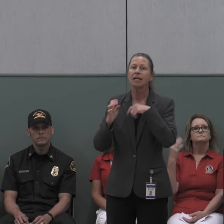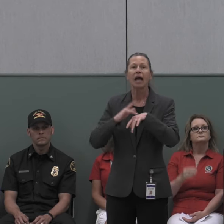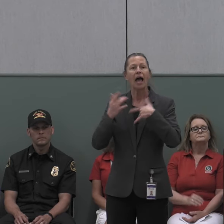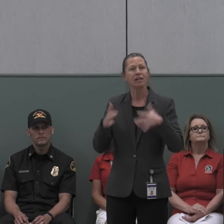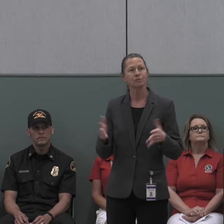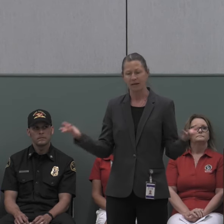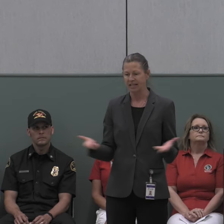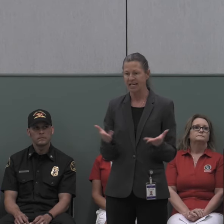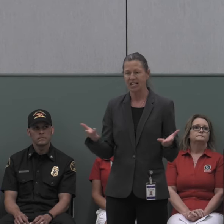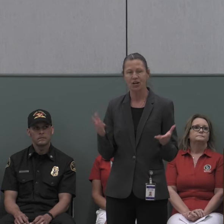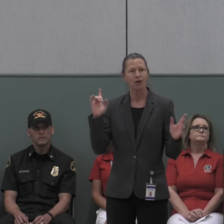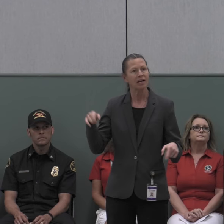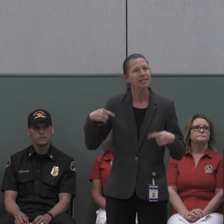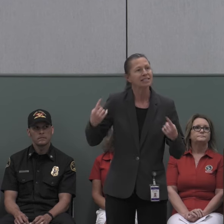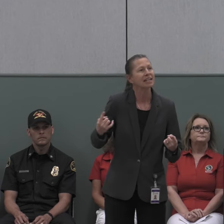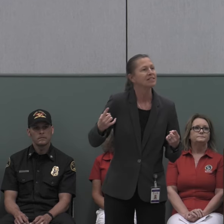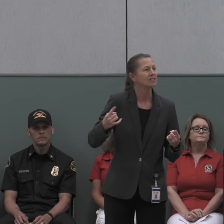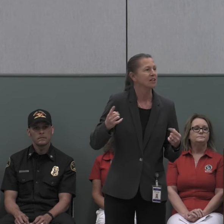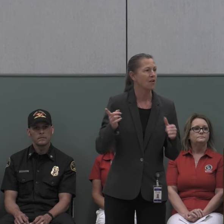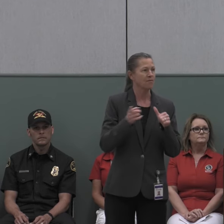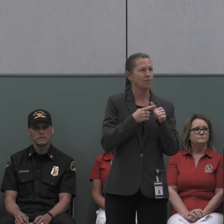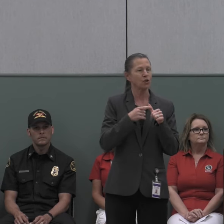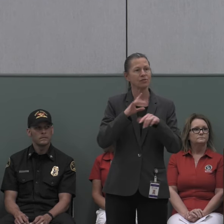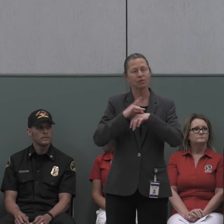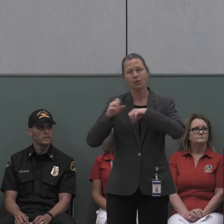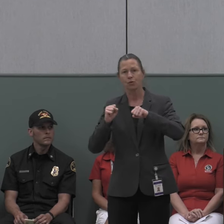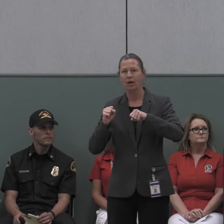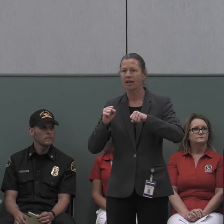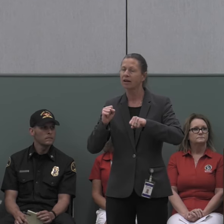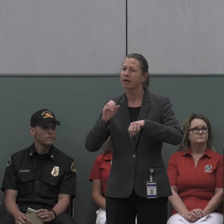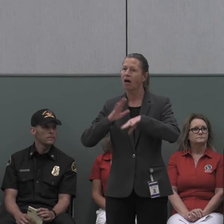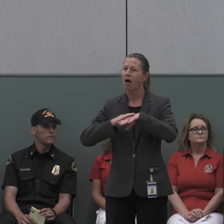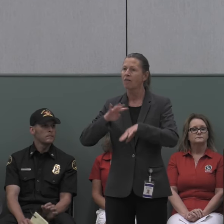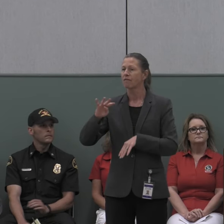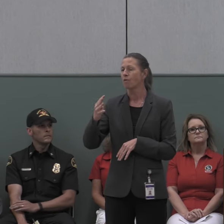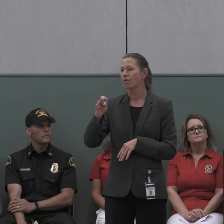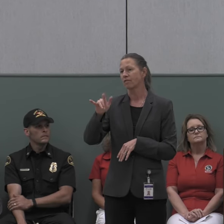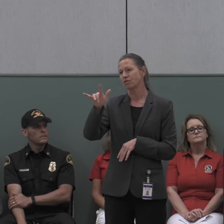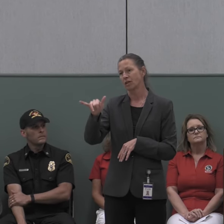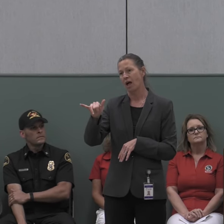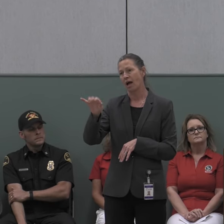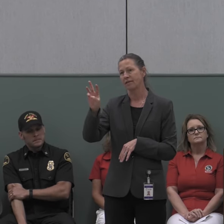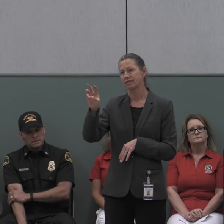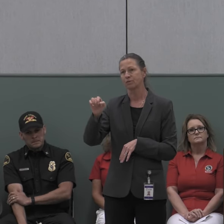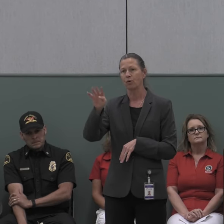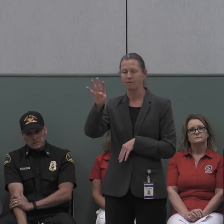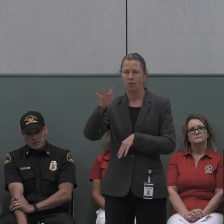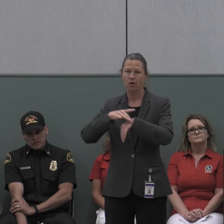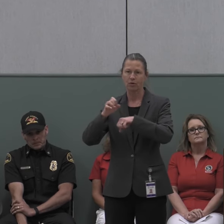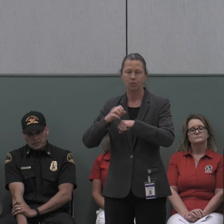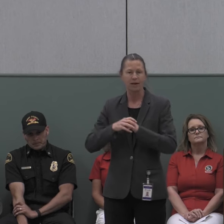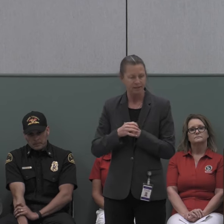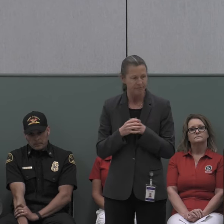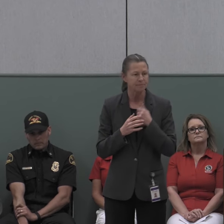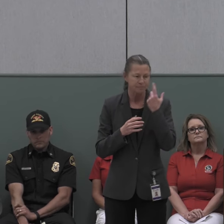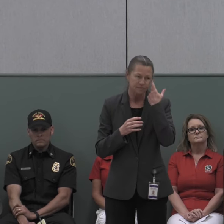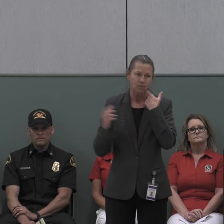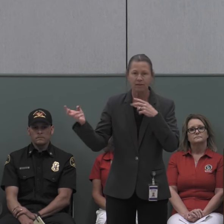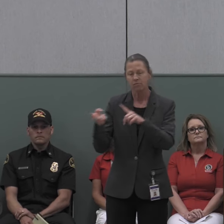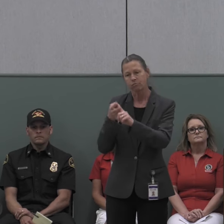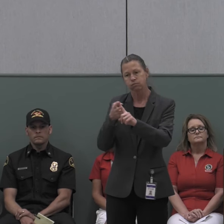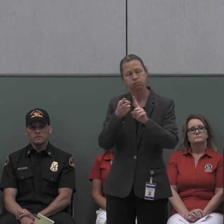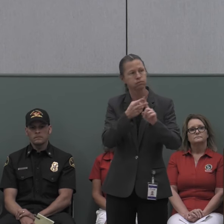initial onset of the 6.4 that occurred on 4th of July. We mobilized employees up here immediately to begin